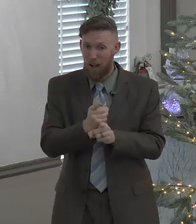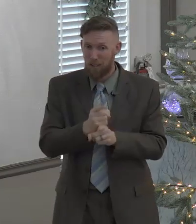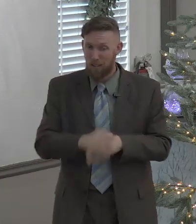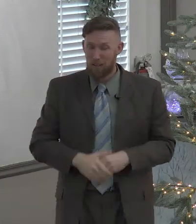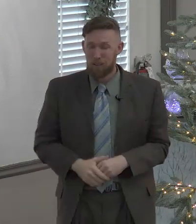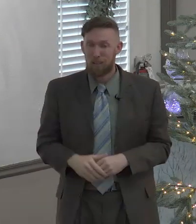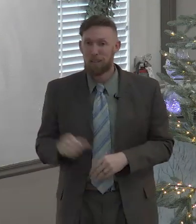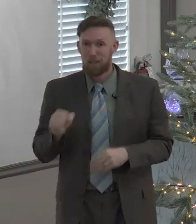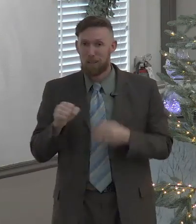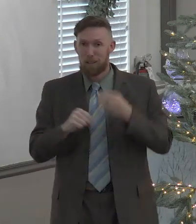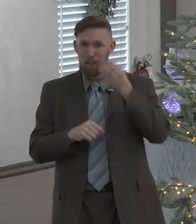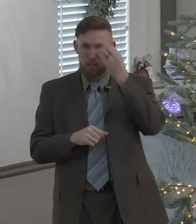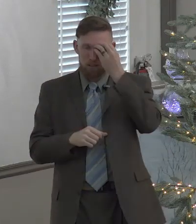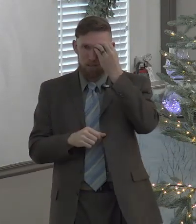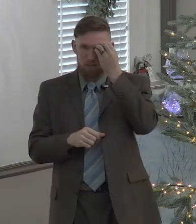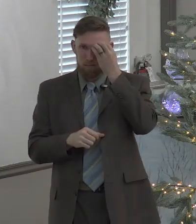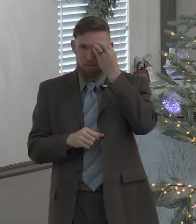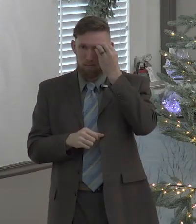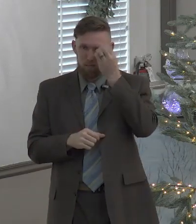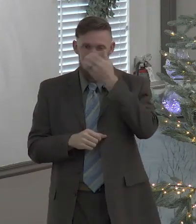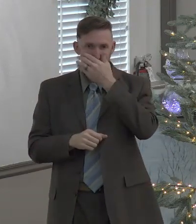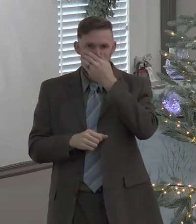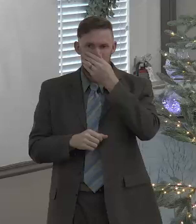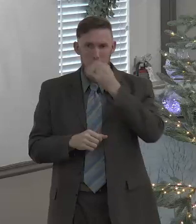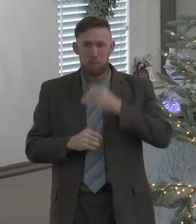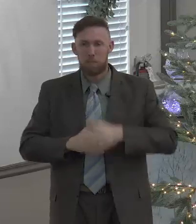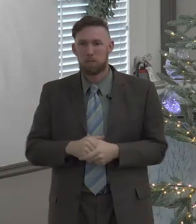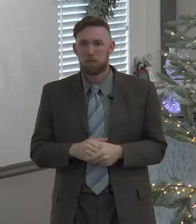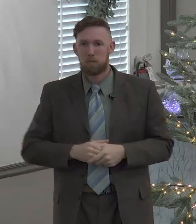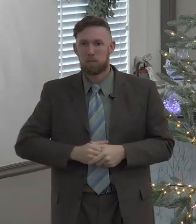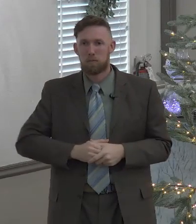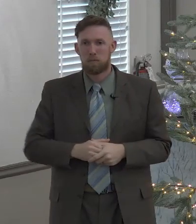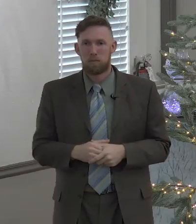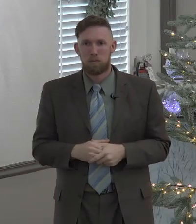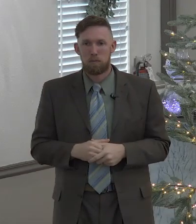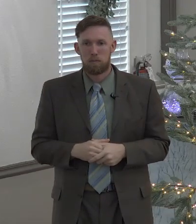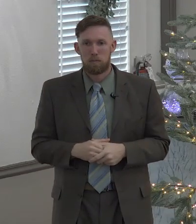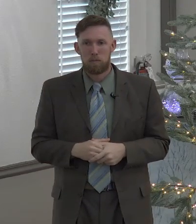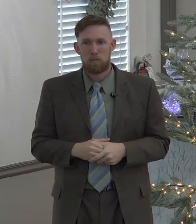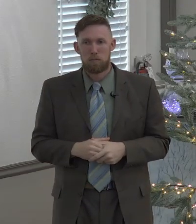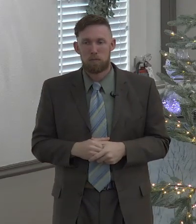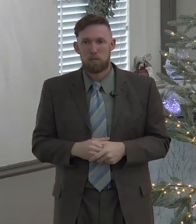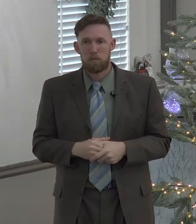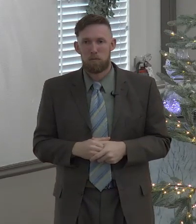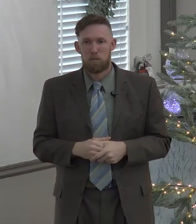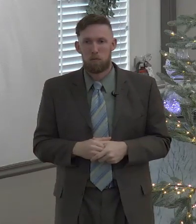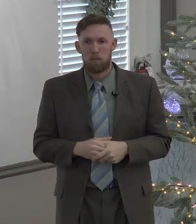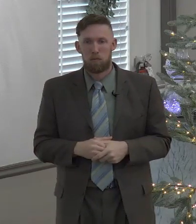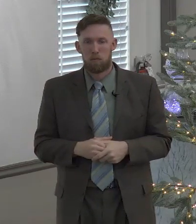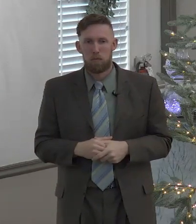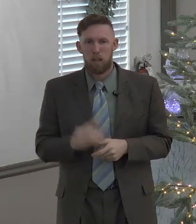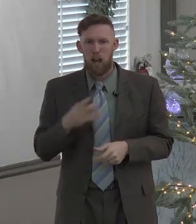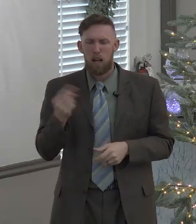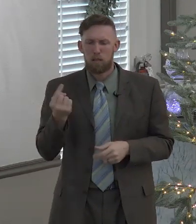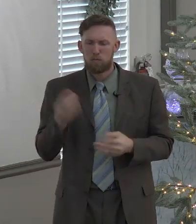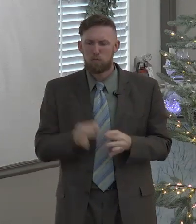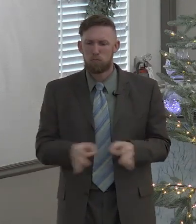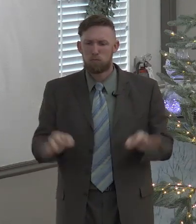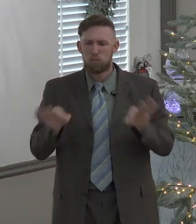Boy, he's happy for that prayer, Natalie. And you know something? It's one of those things